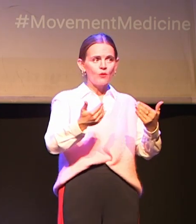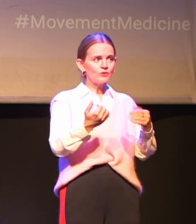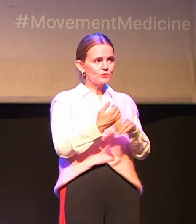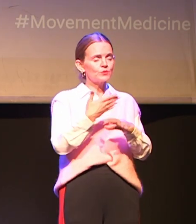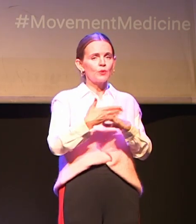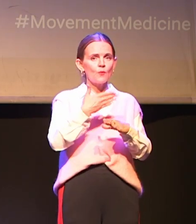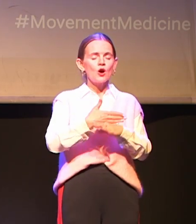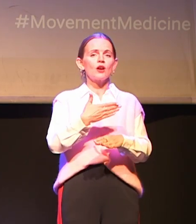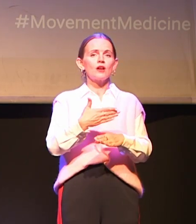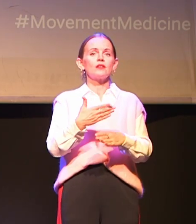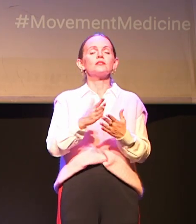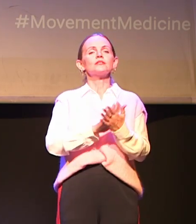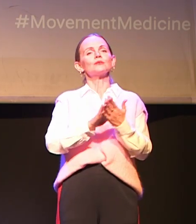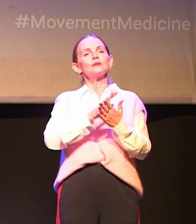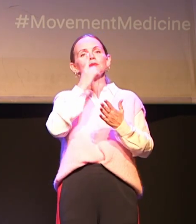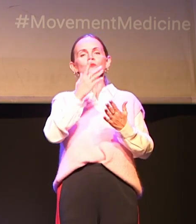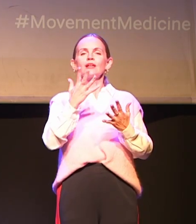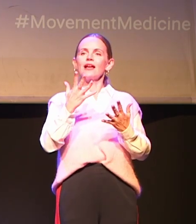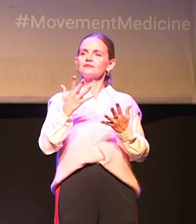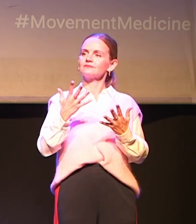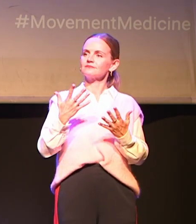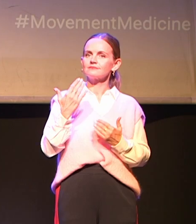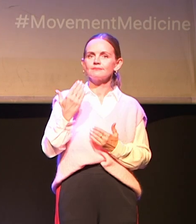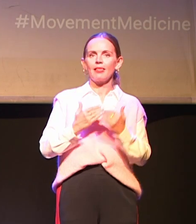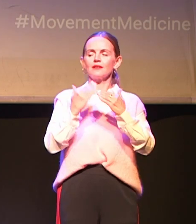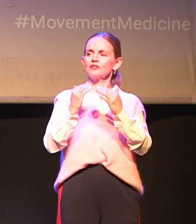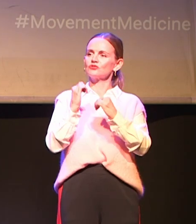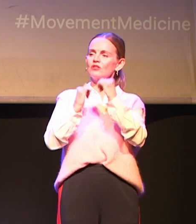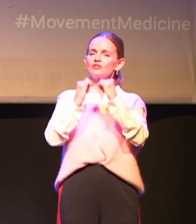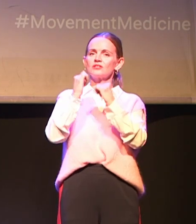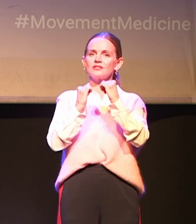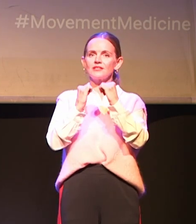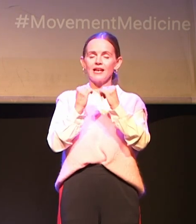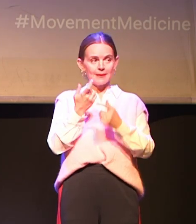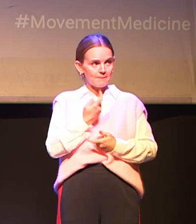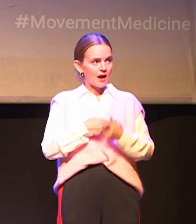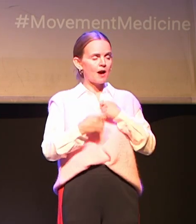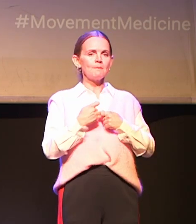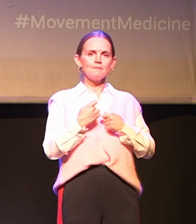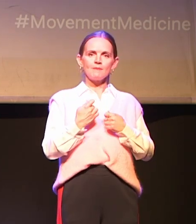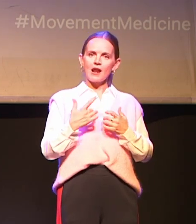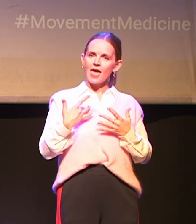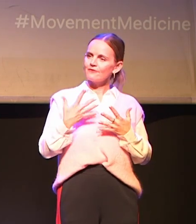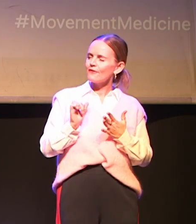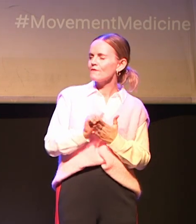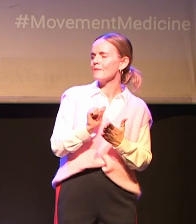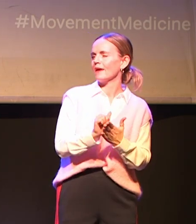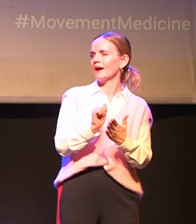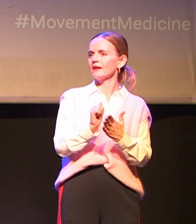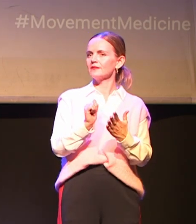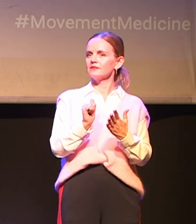structurally to build the life affirming infrastructures, and then also to be the life affirming infrastructures wide, collective,